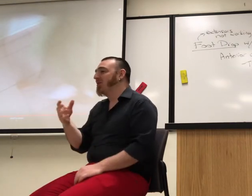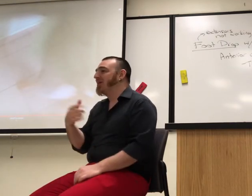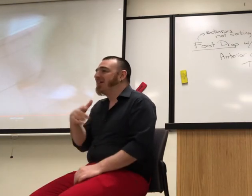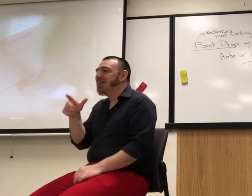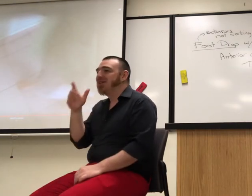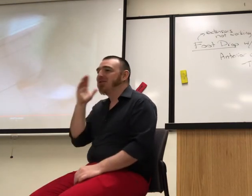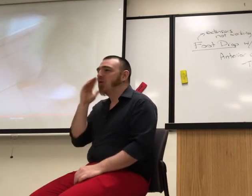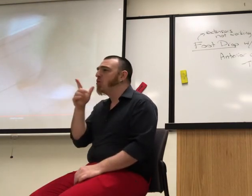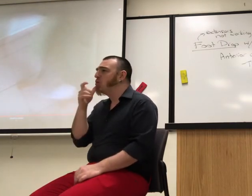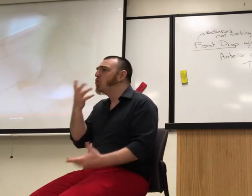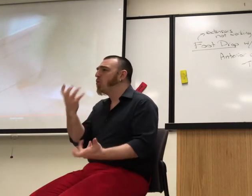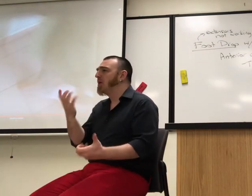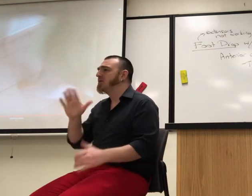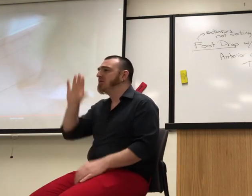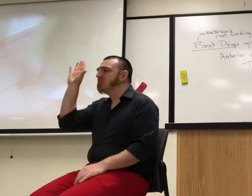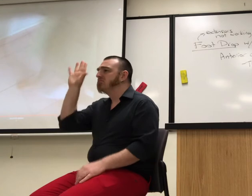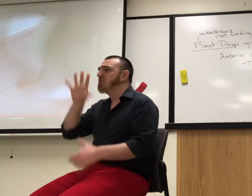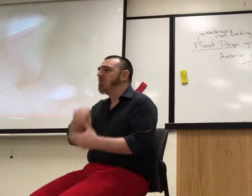Can we,